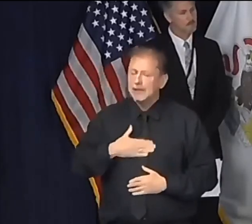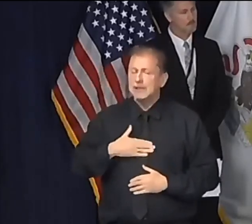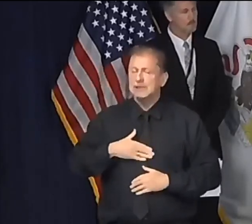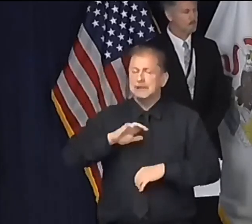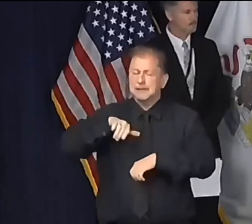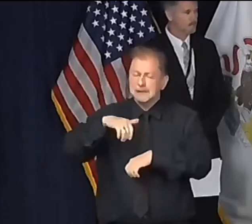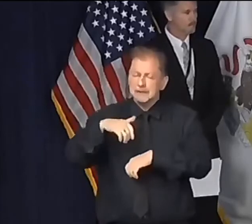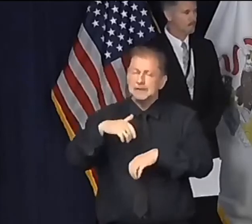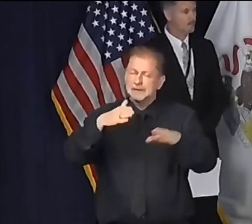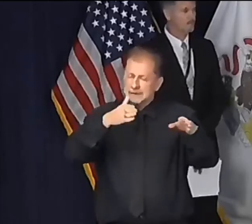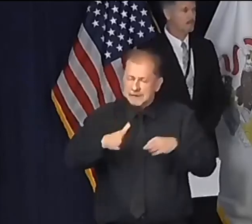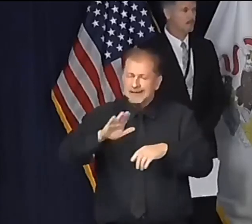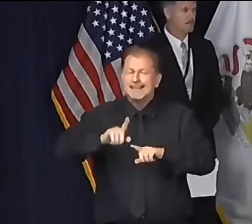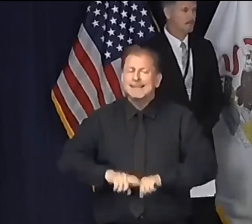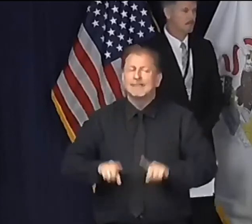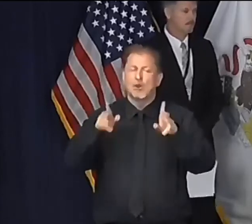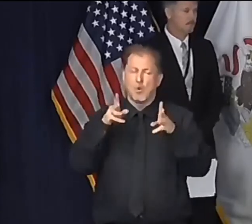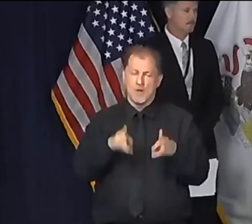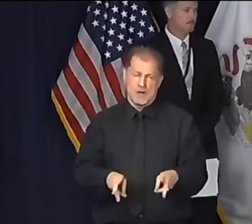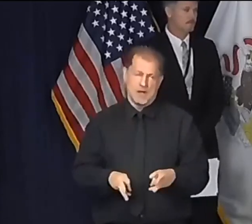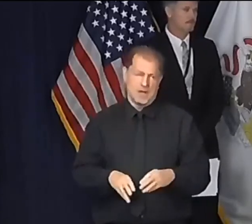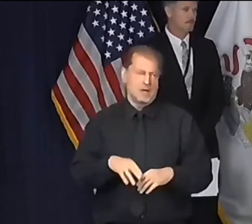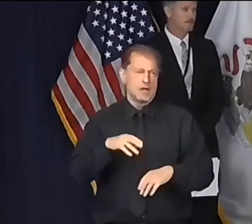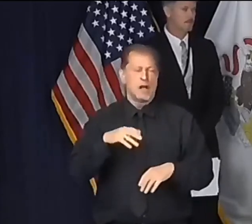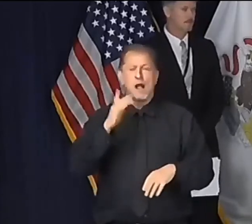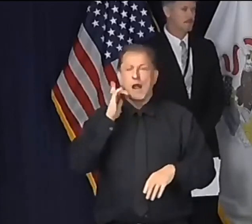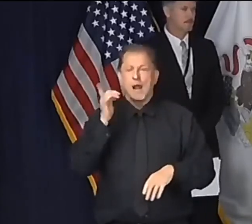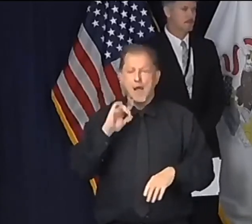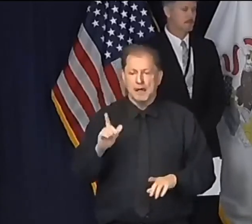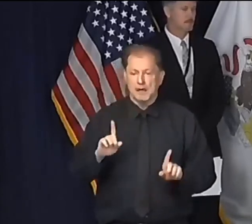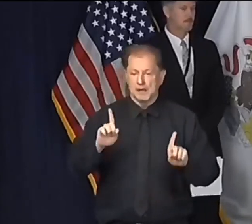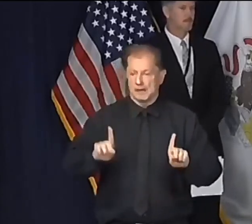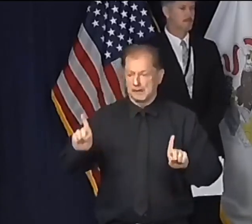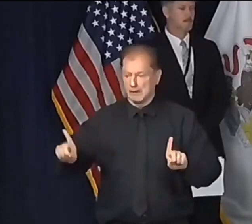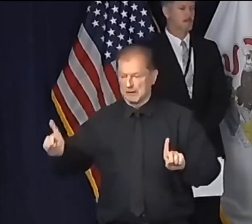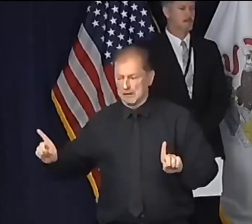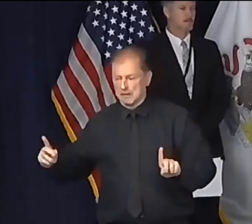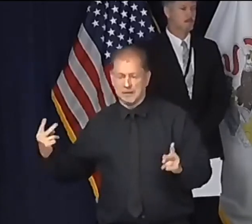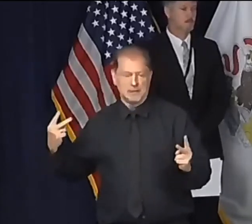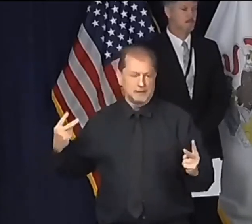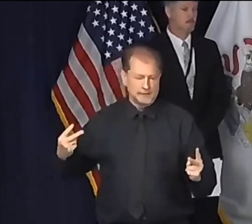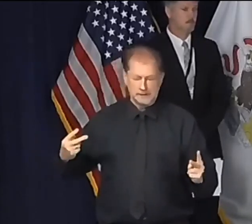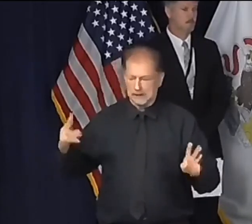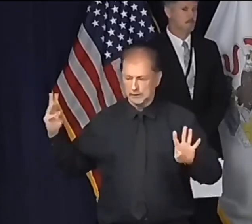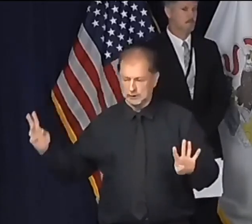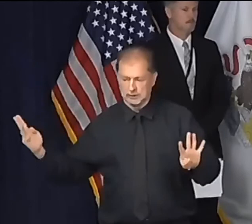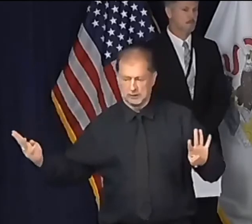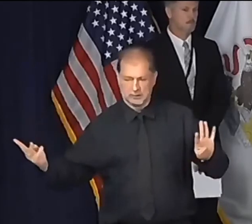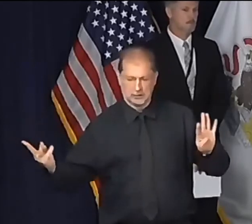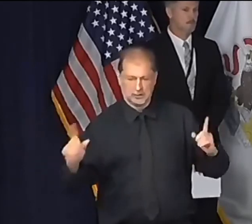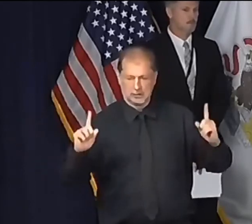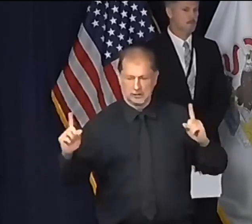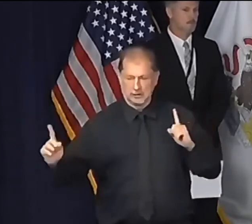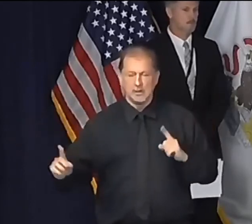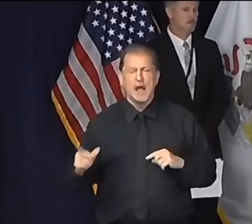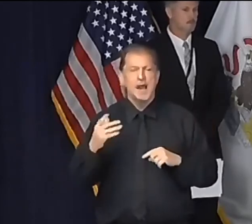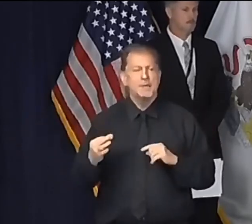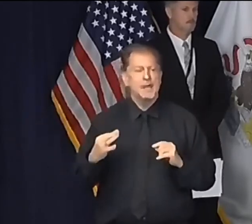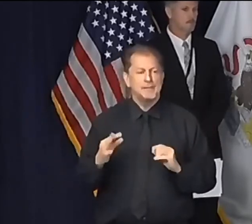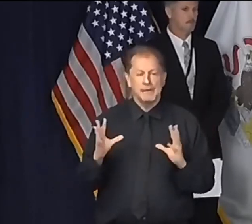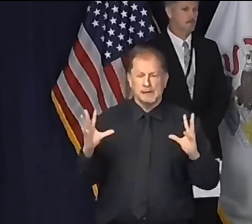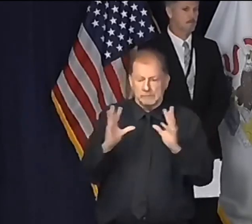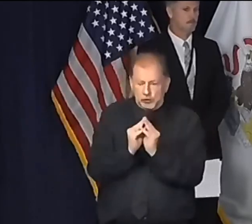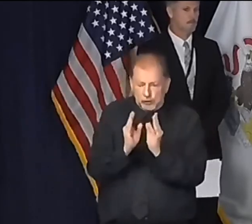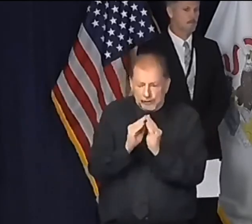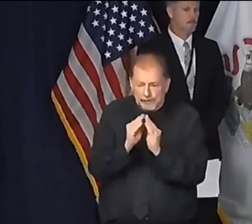than they normally would for people to come do visitation and for there to be a service, that services really be just for the family,